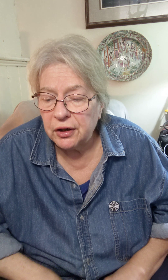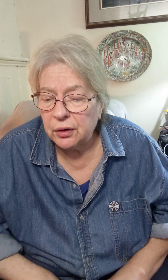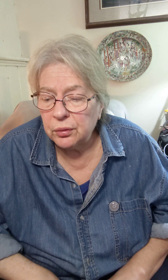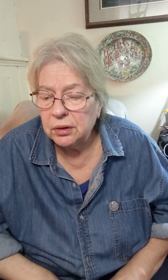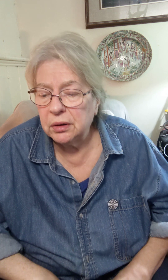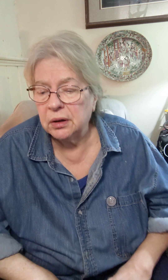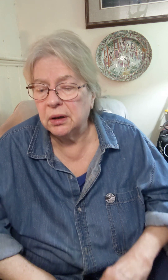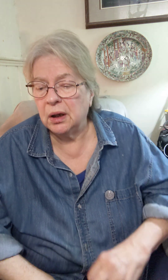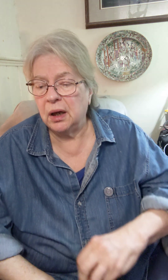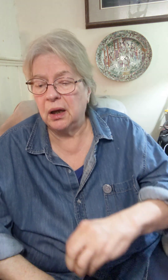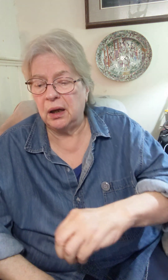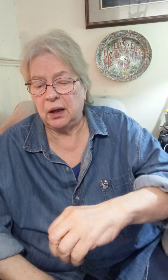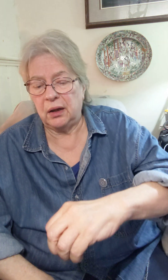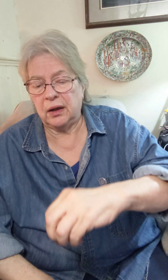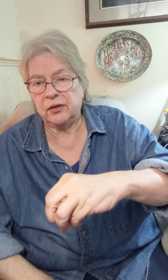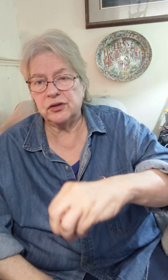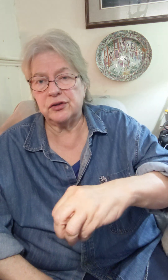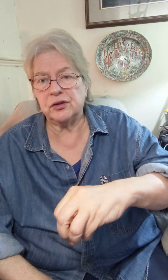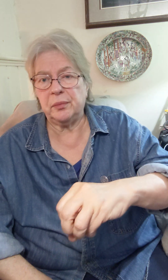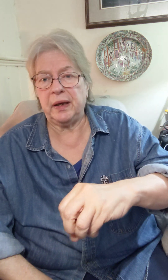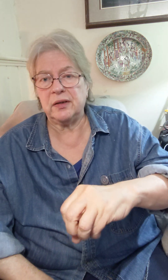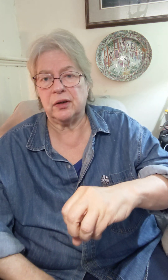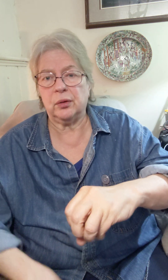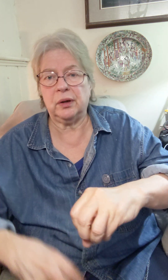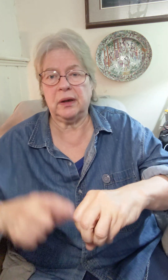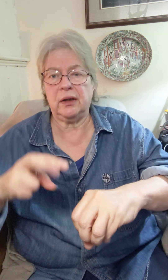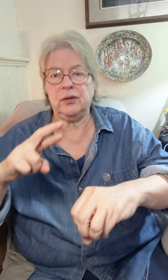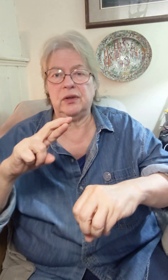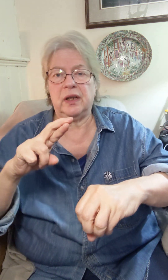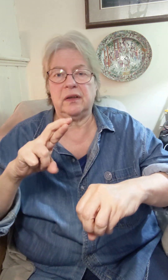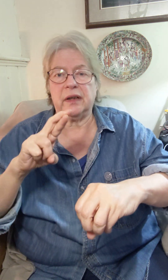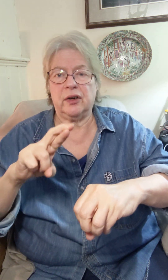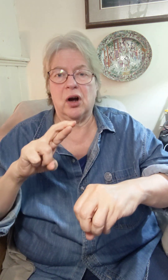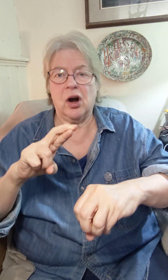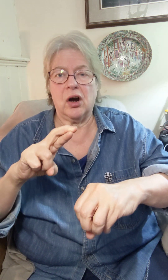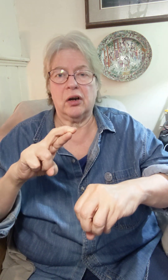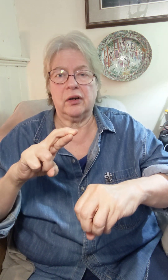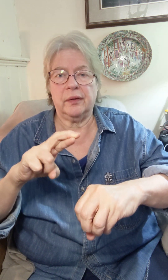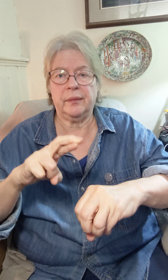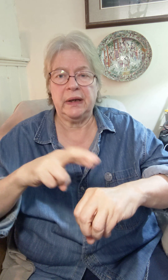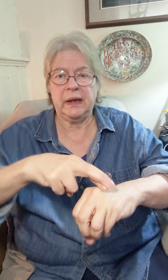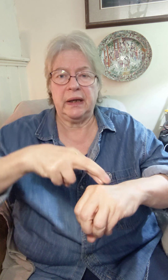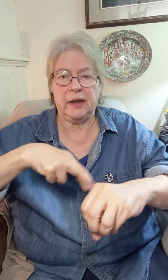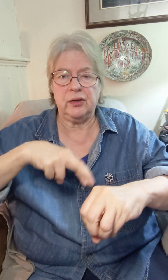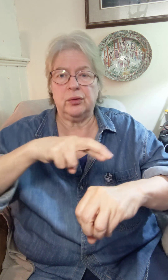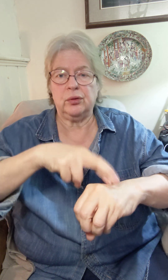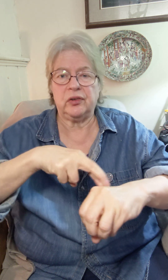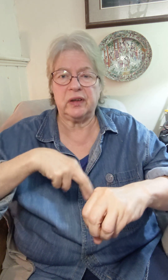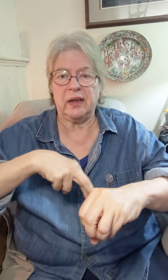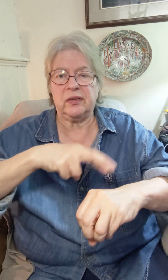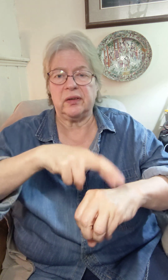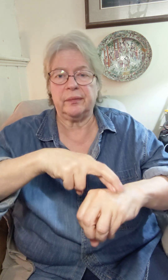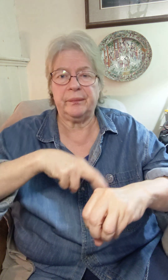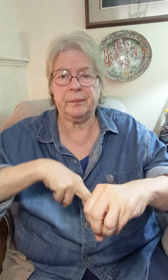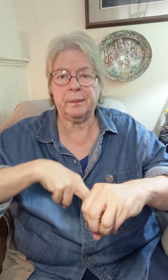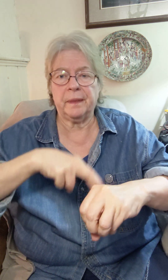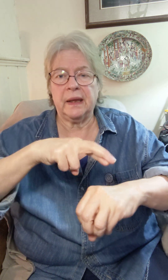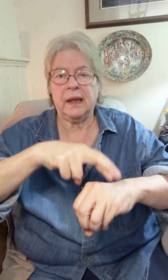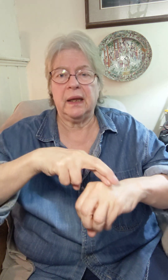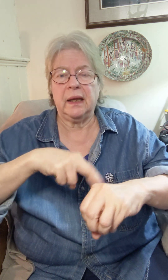Tomato. Okay, this is your tomato, and you take the letter R and you slice it. Now,